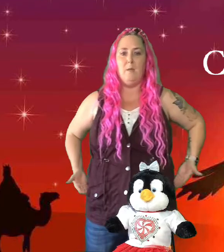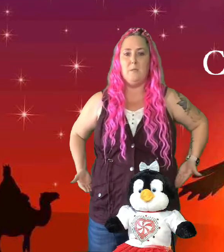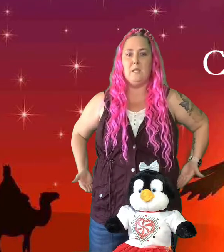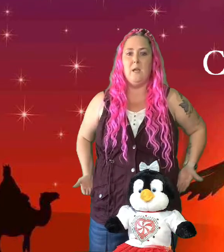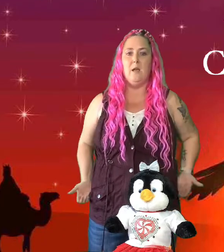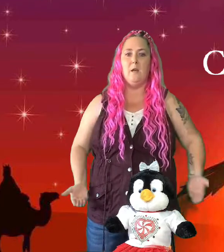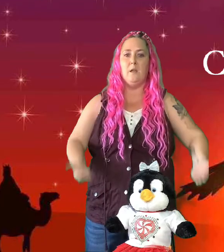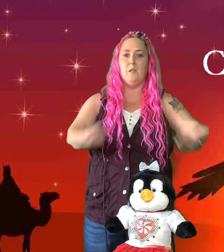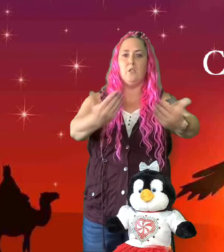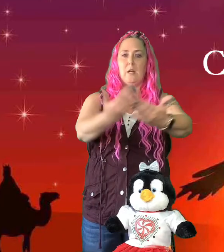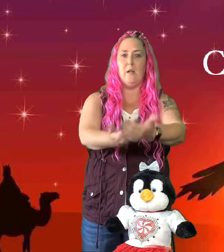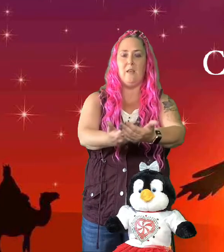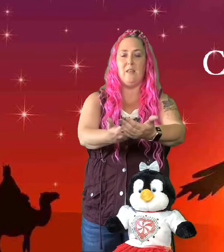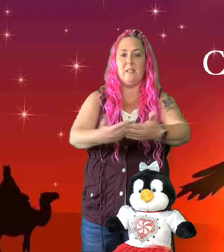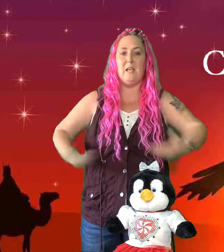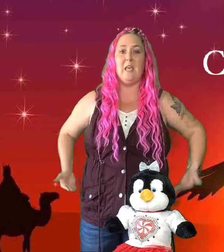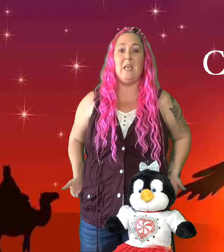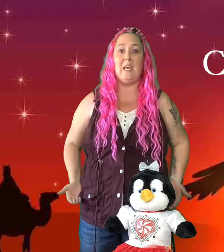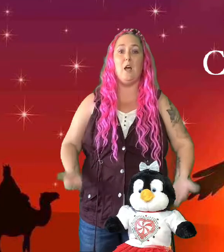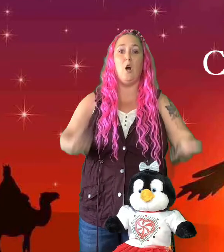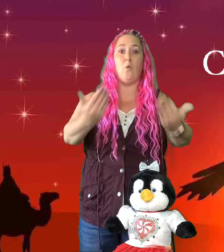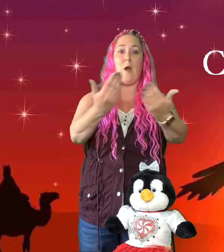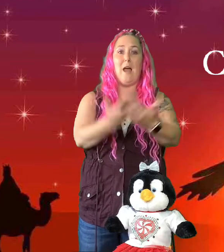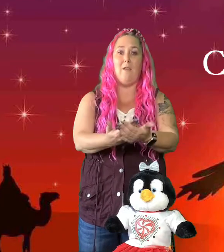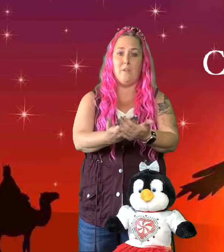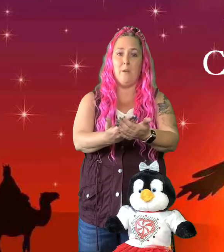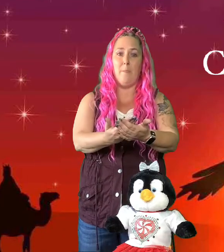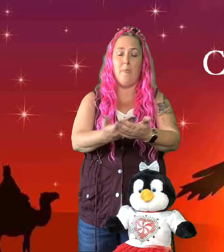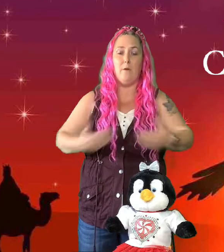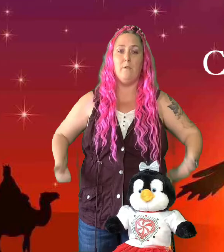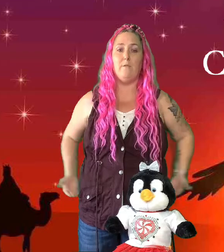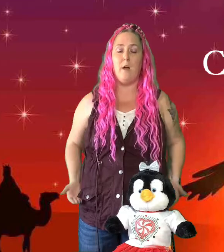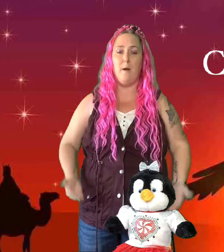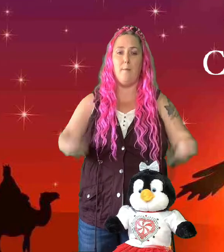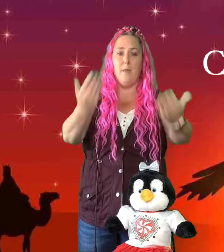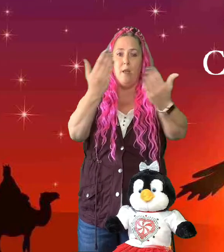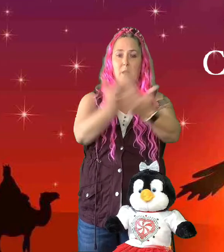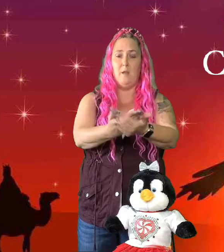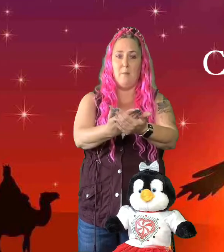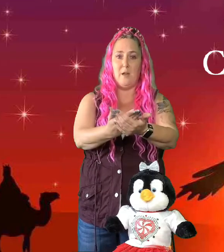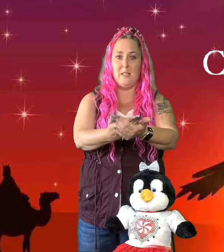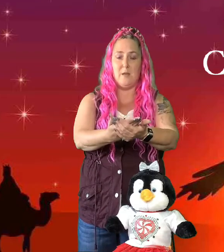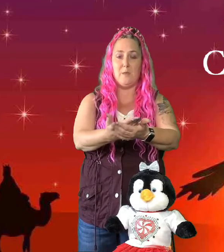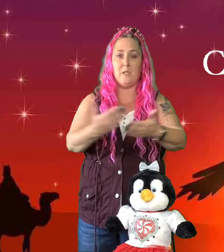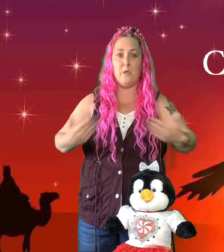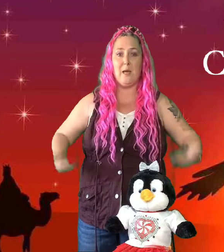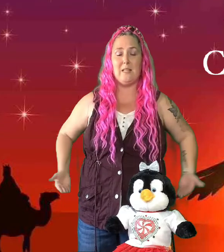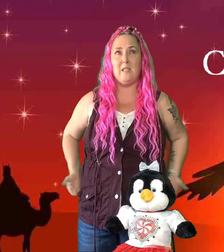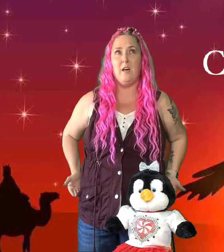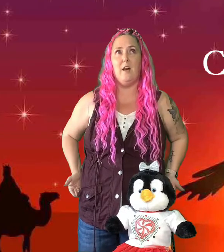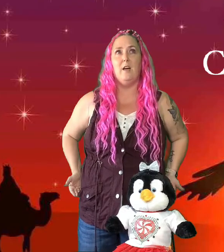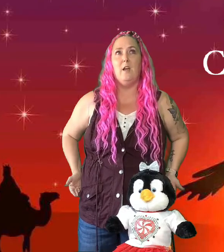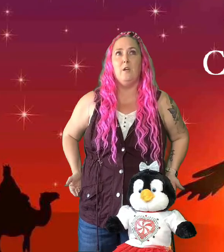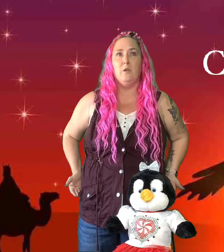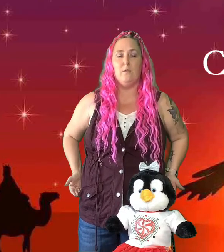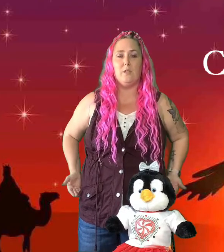hips straight out like this, like he arrived from Mary's hips. So that's the